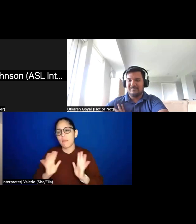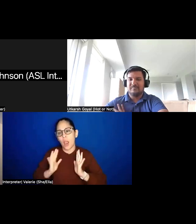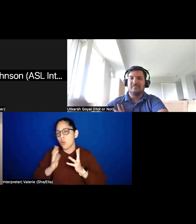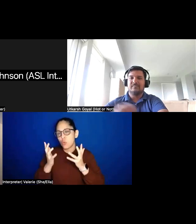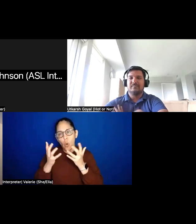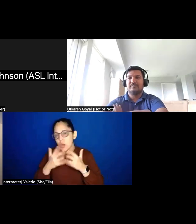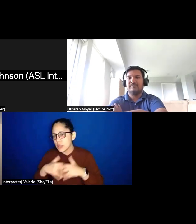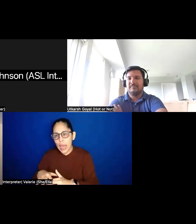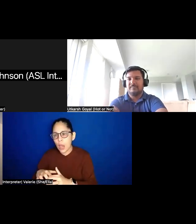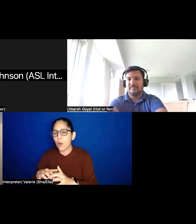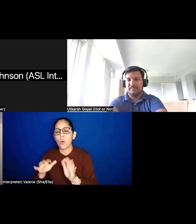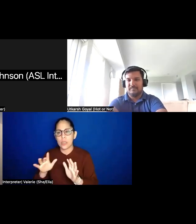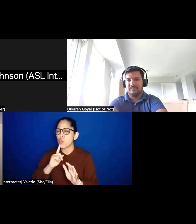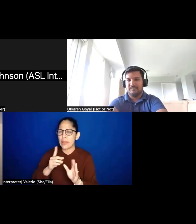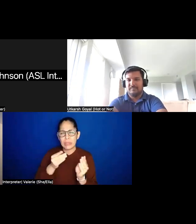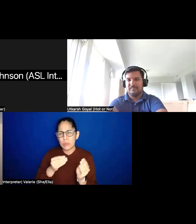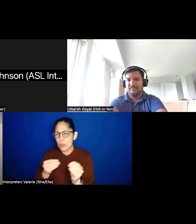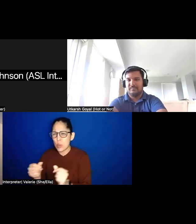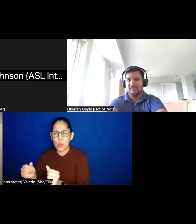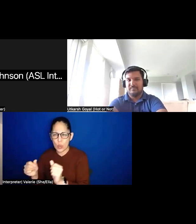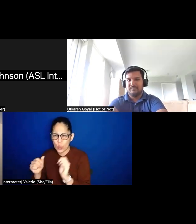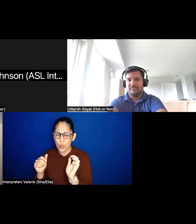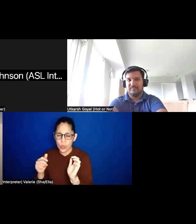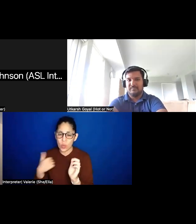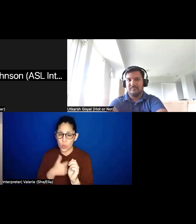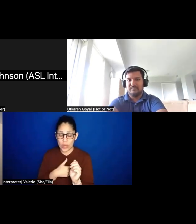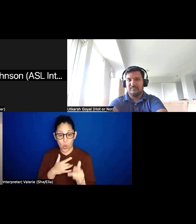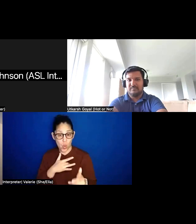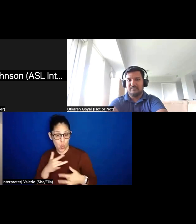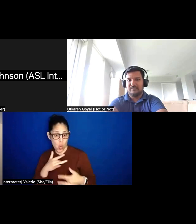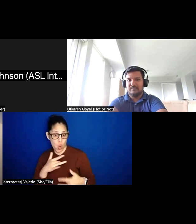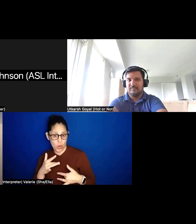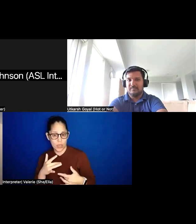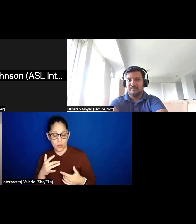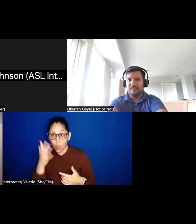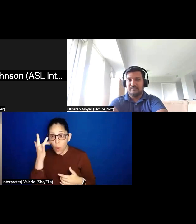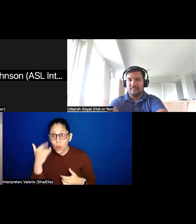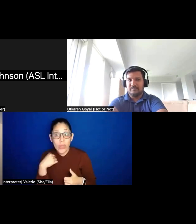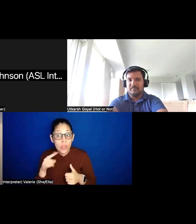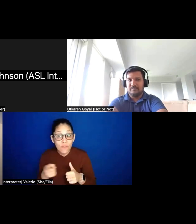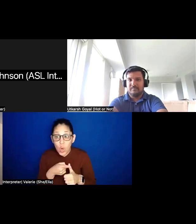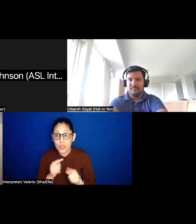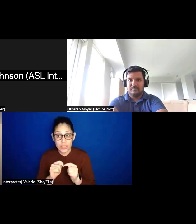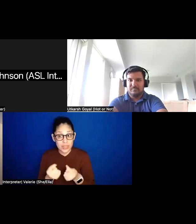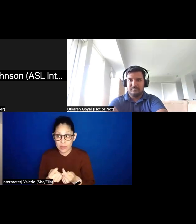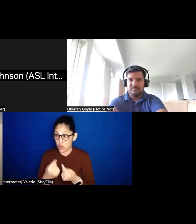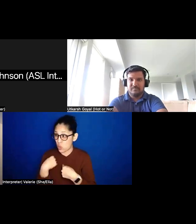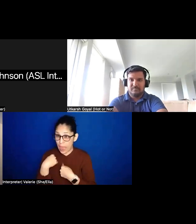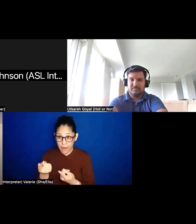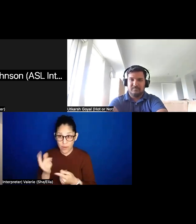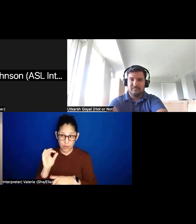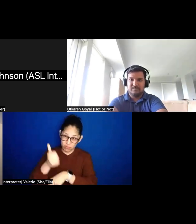actually been really smooth. Nice. We were quite worried because we're the first team to do this, like Hot or Not